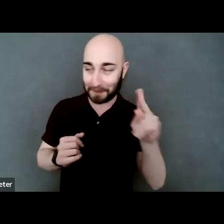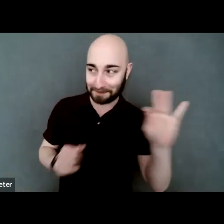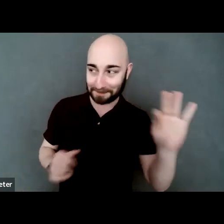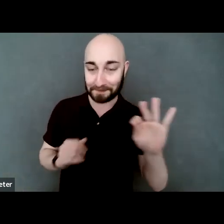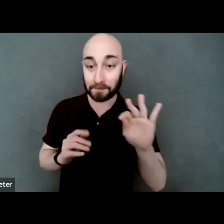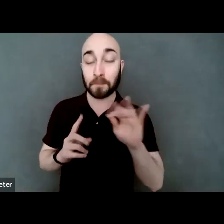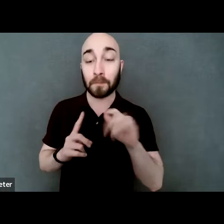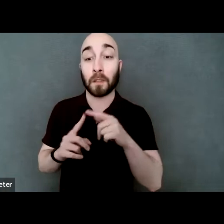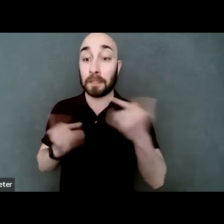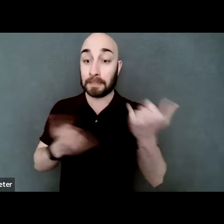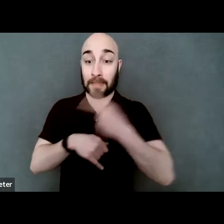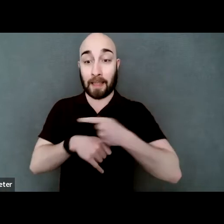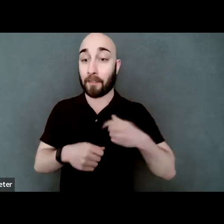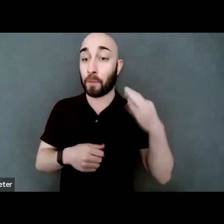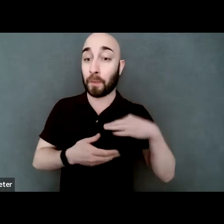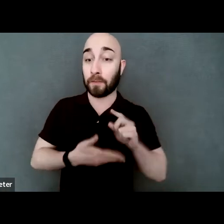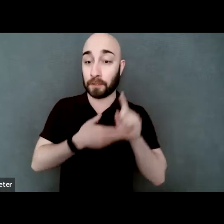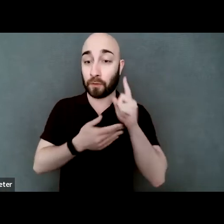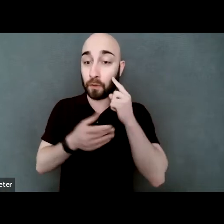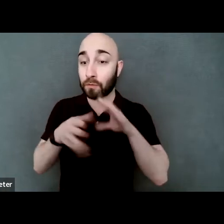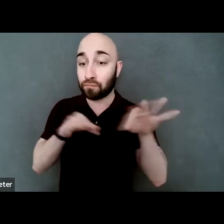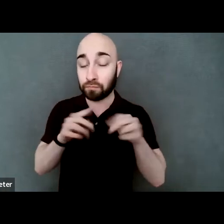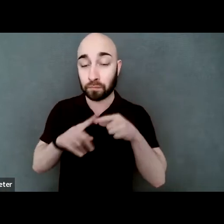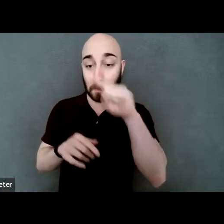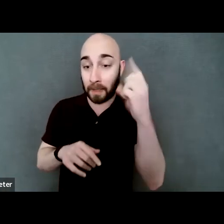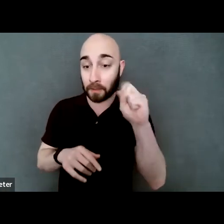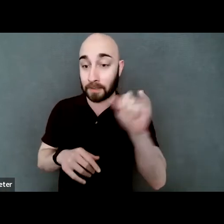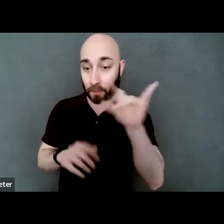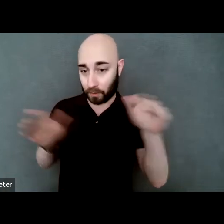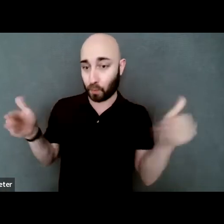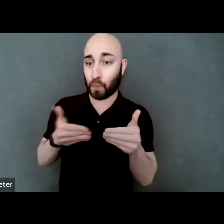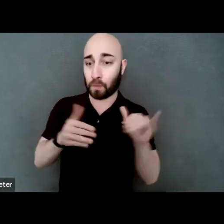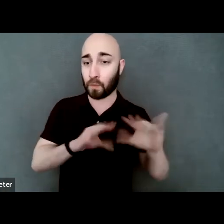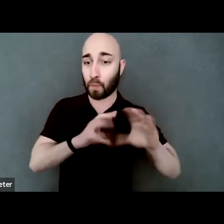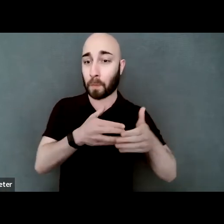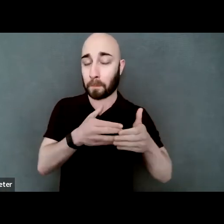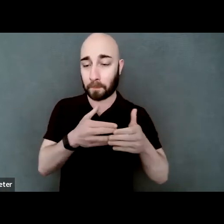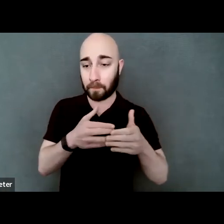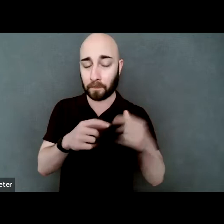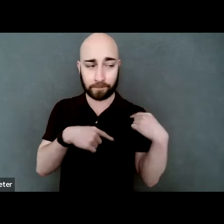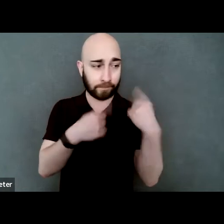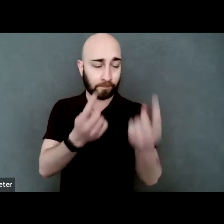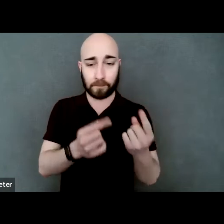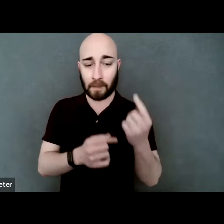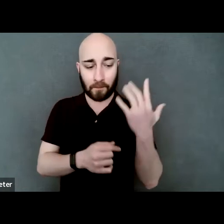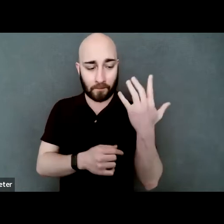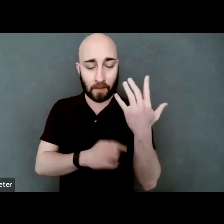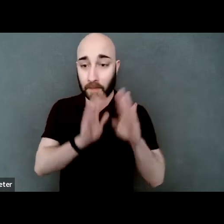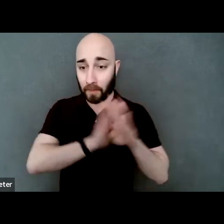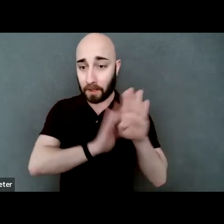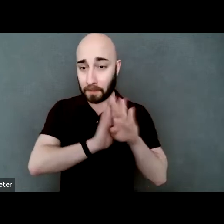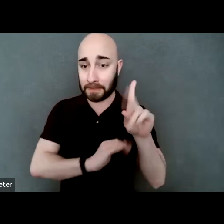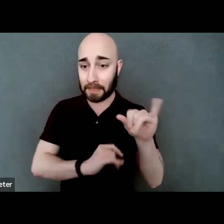So today I get the privilege of introducing the Black Solidarity Think Tank Group. And over the past 5 development days,